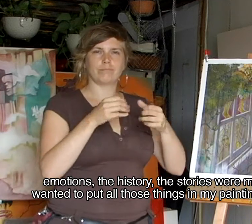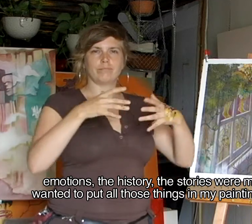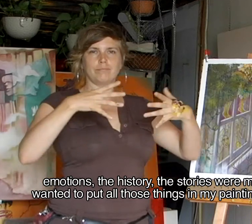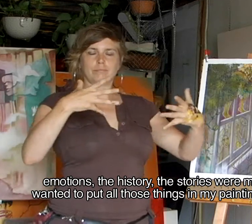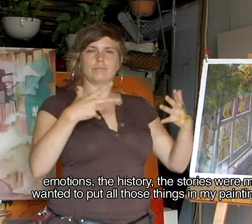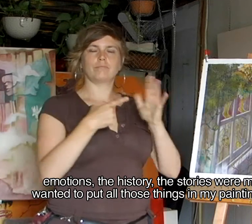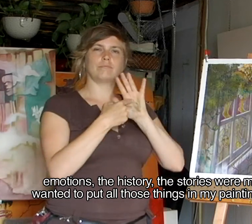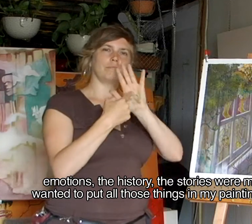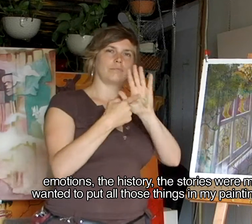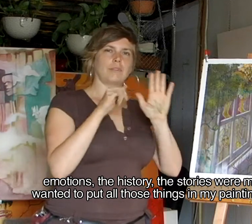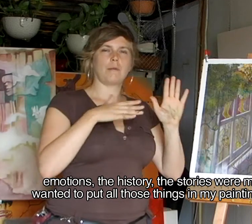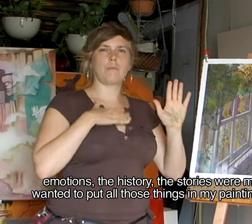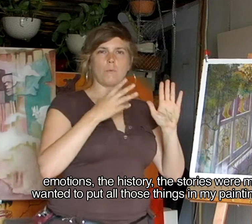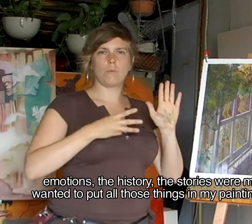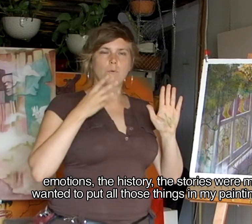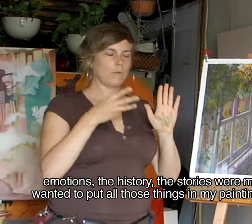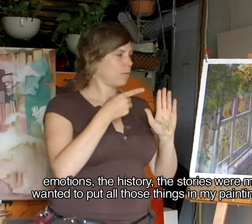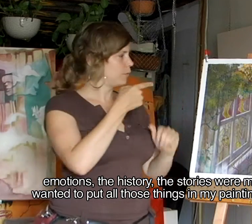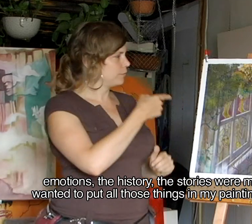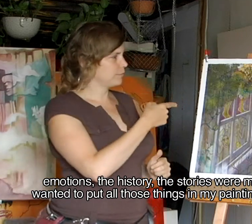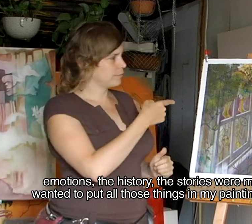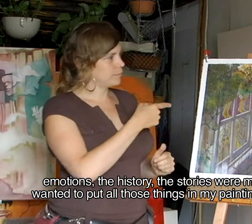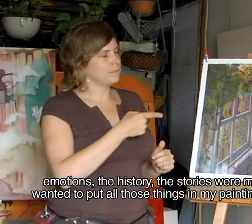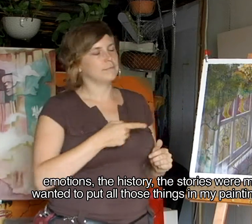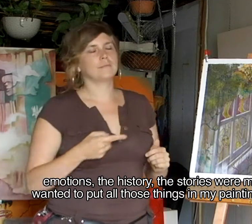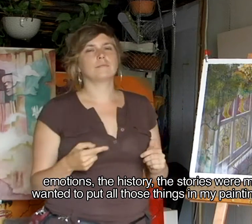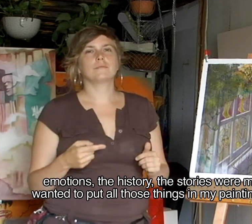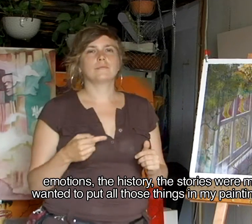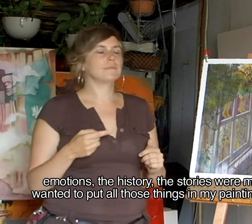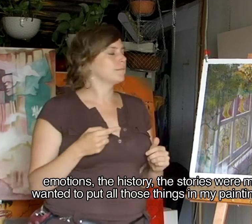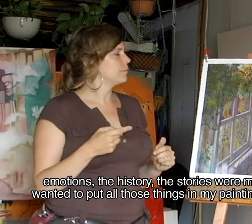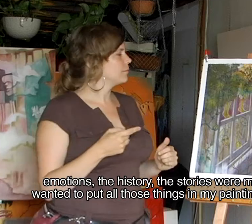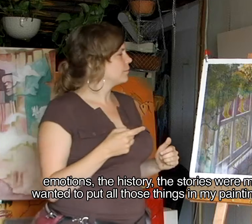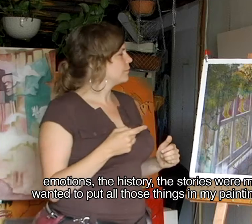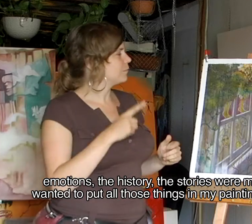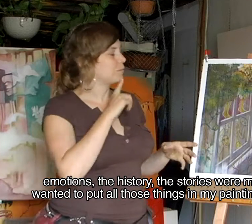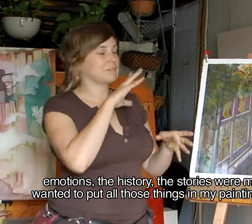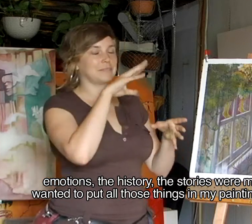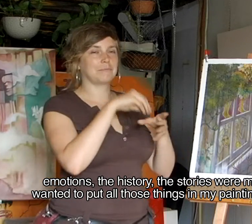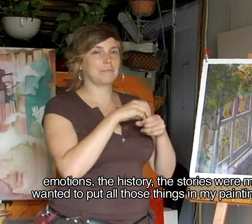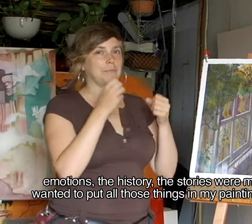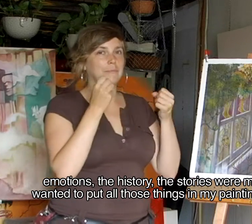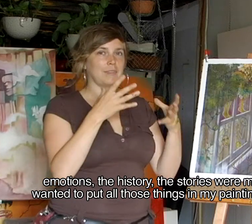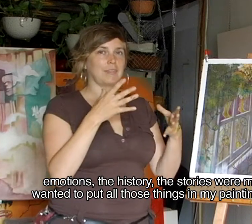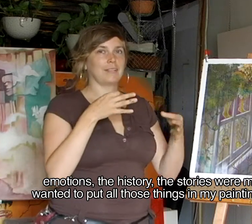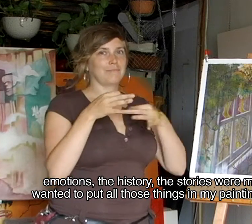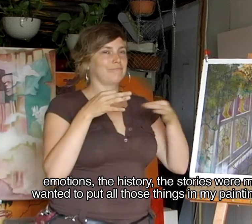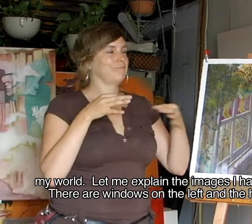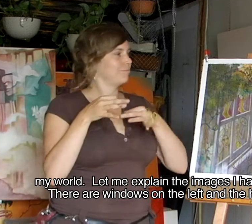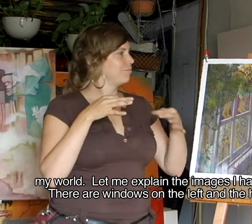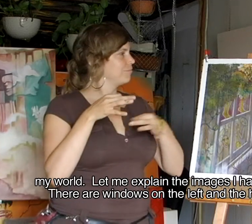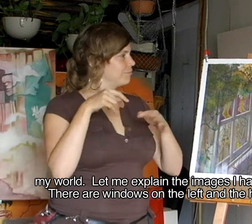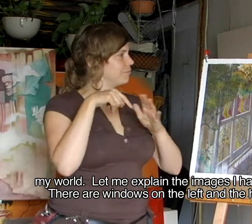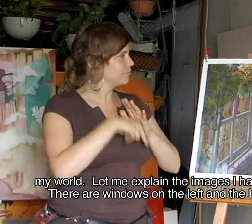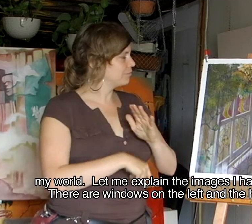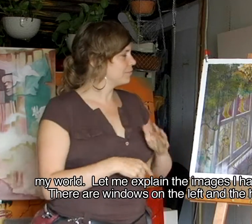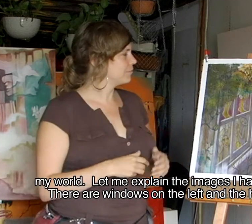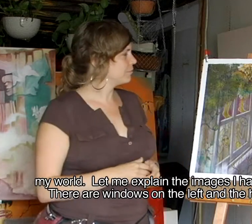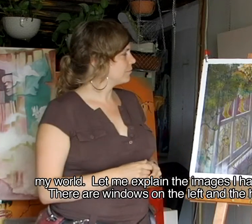world and my world, the hearing world and the coexisting deaf world.